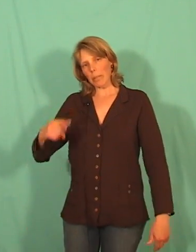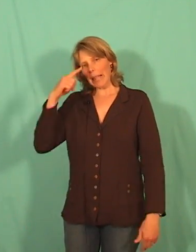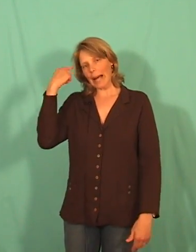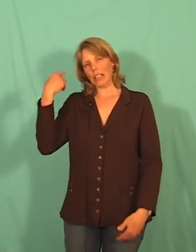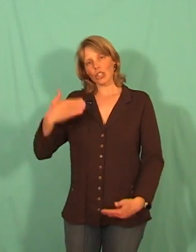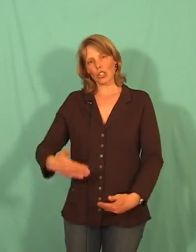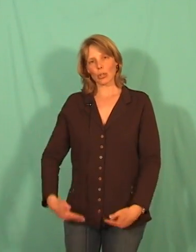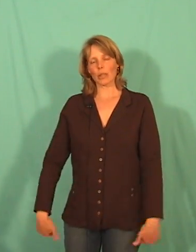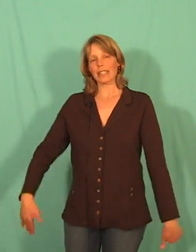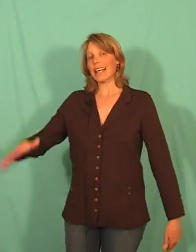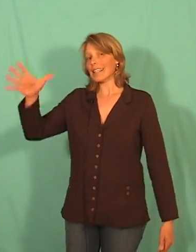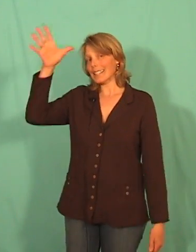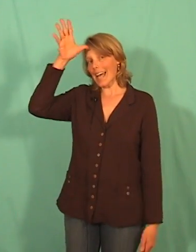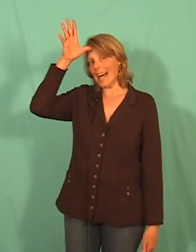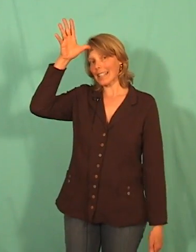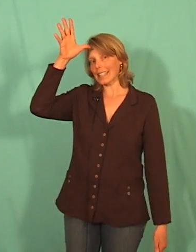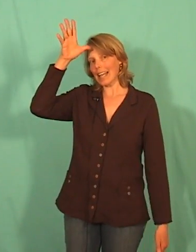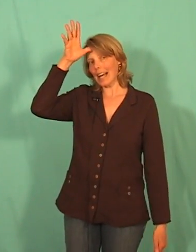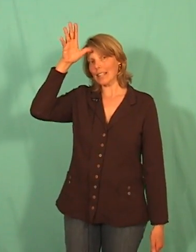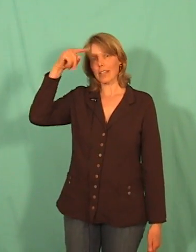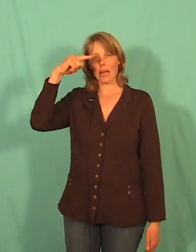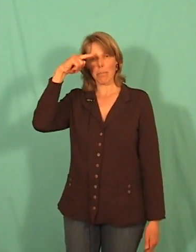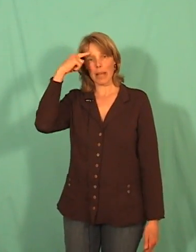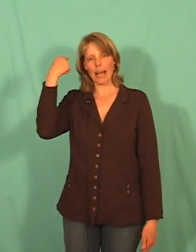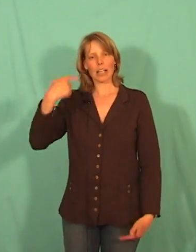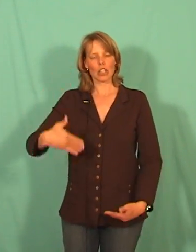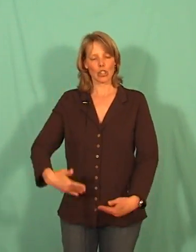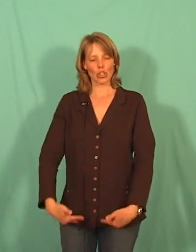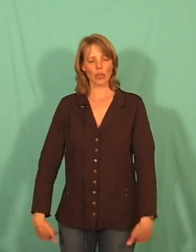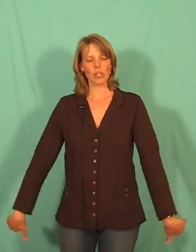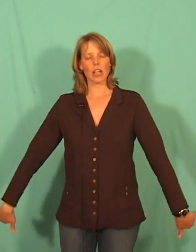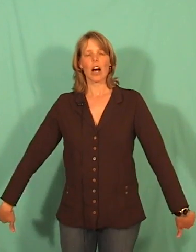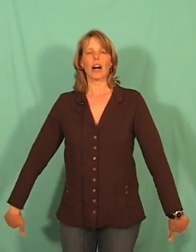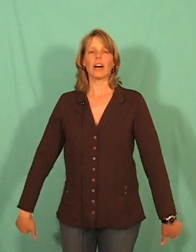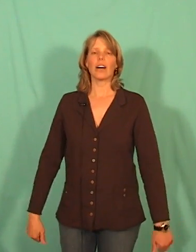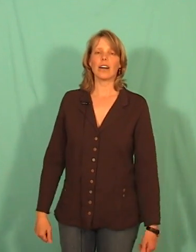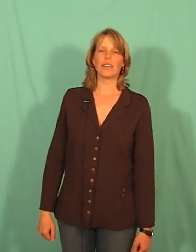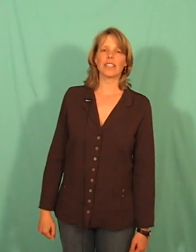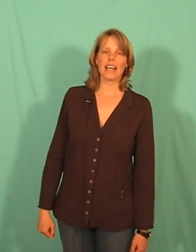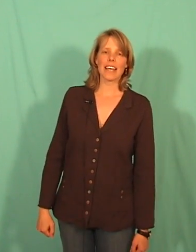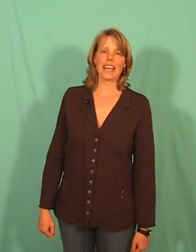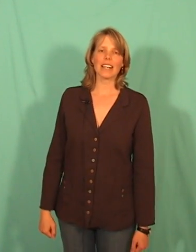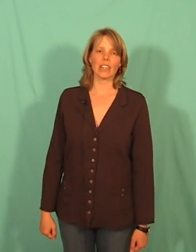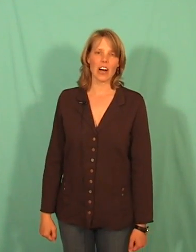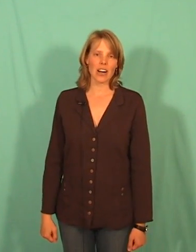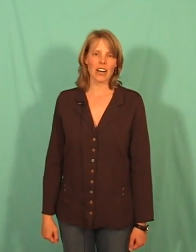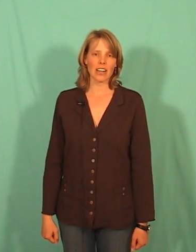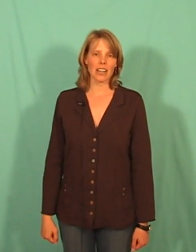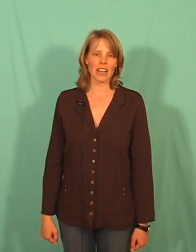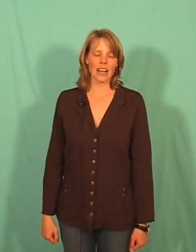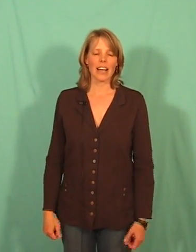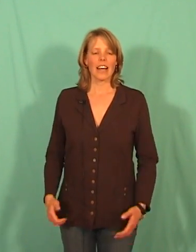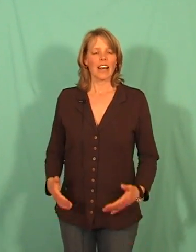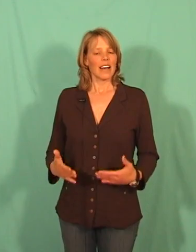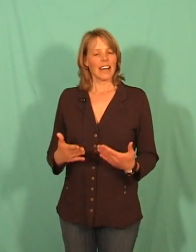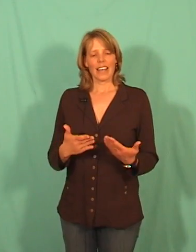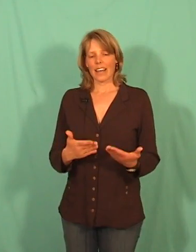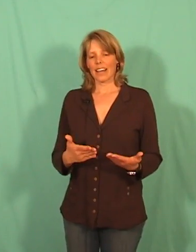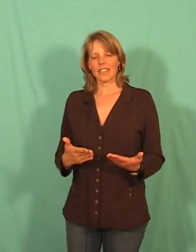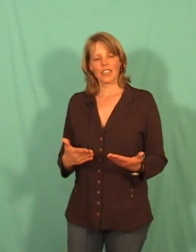black shorts. Daddy has on black shorts all day long. And you can